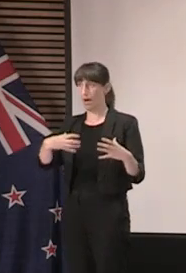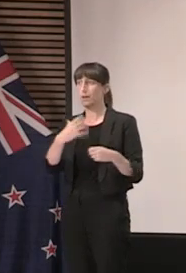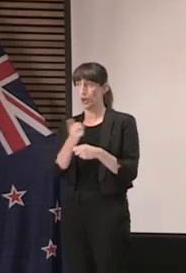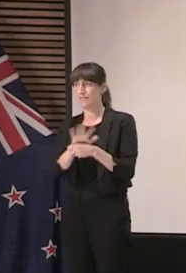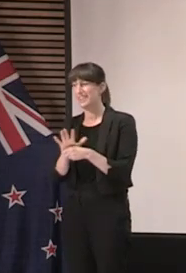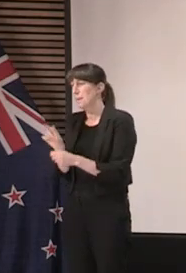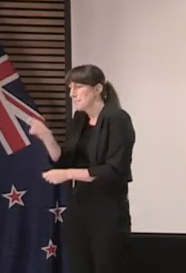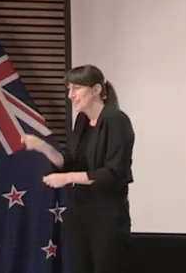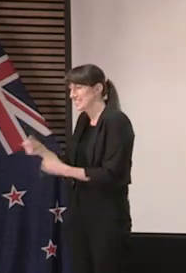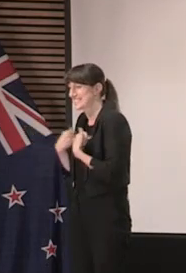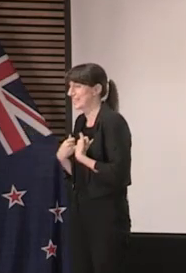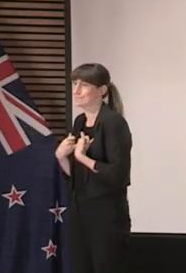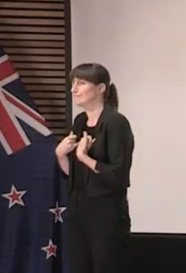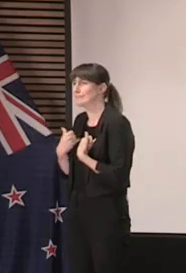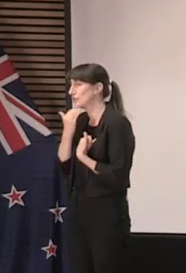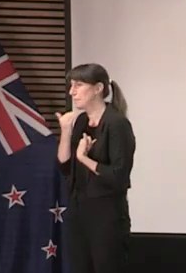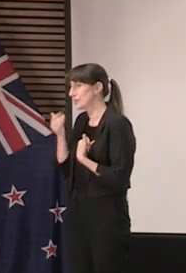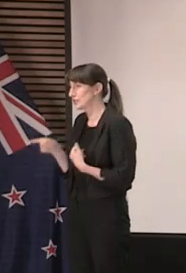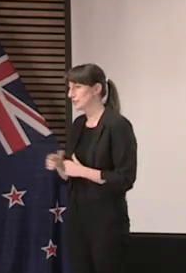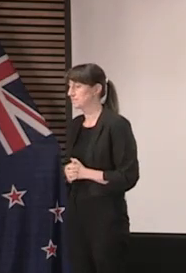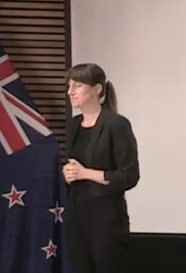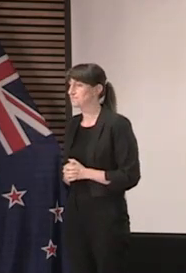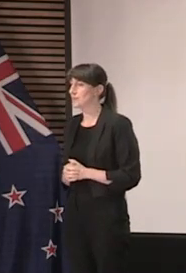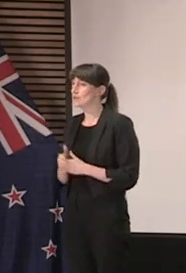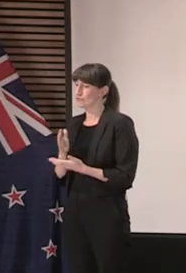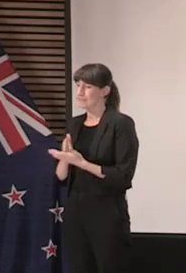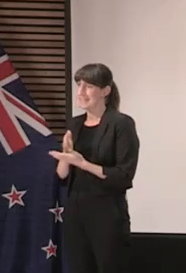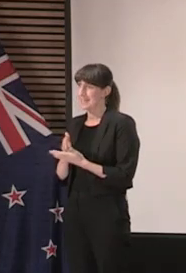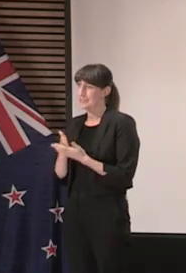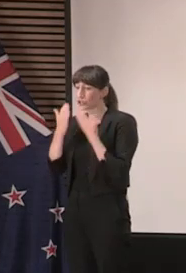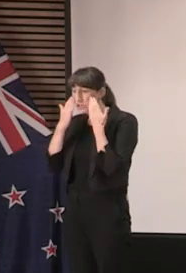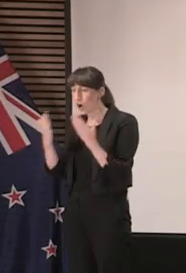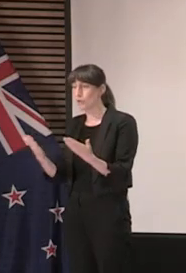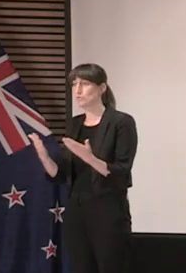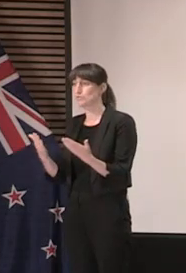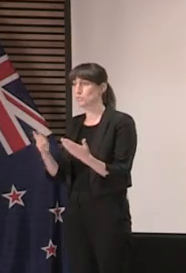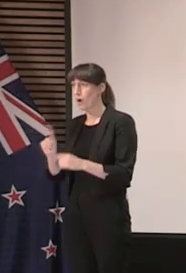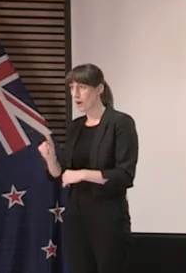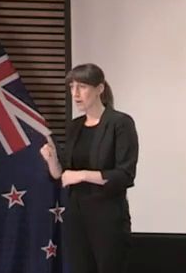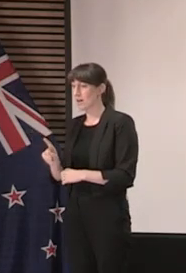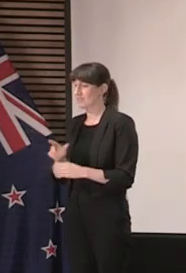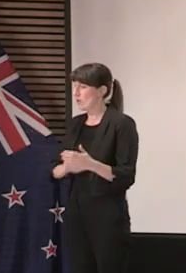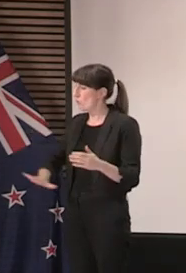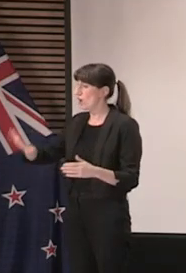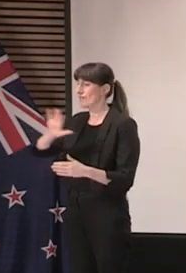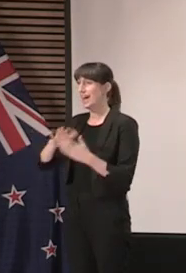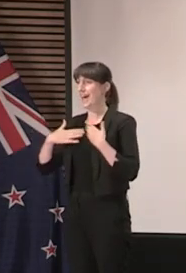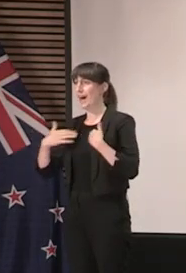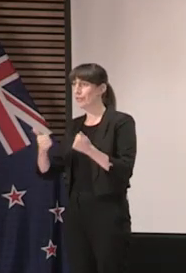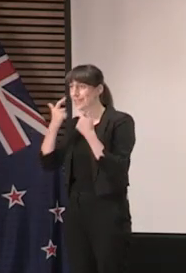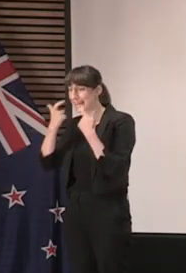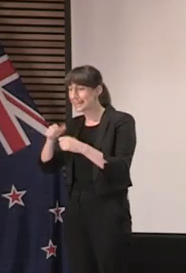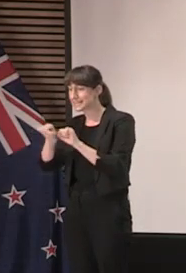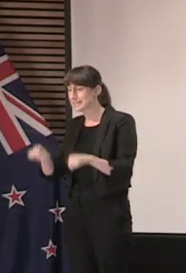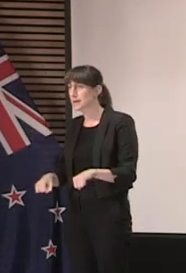breakdowns of this data, and I think what it does show overall that there's been a huge amount of work across the system to ensure staff are